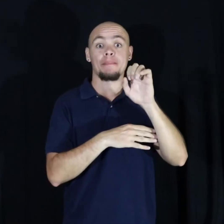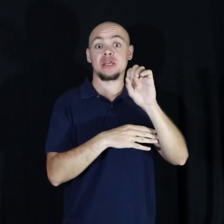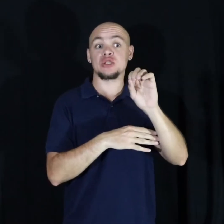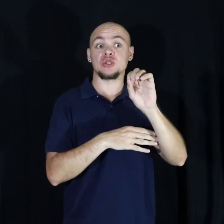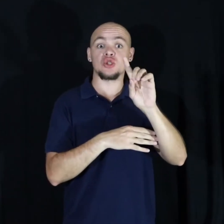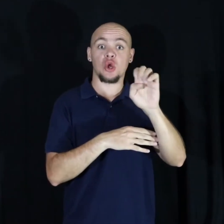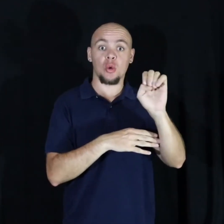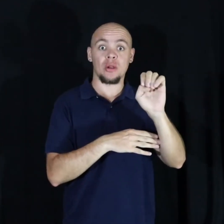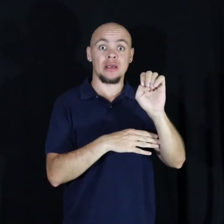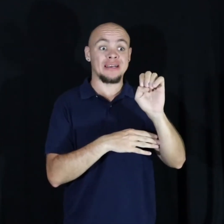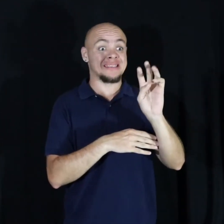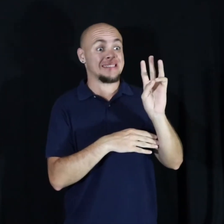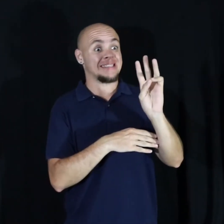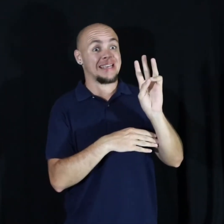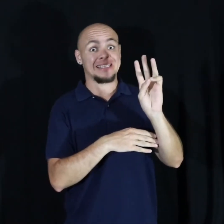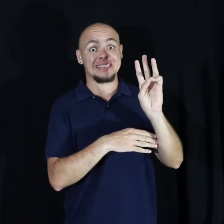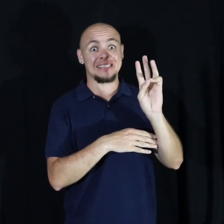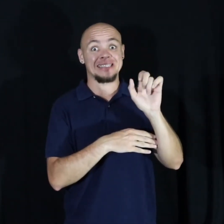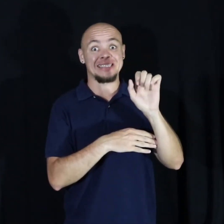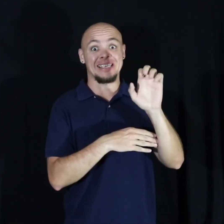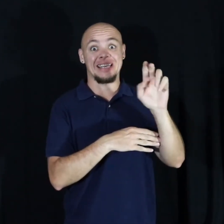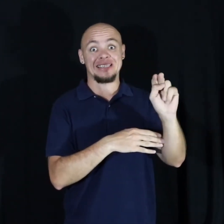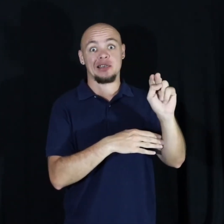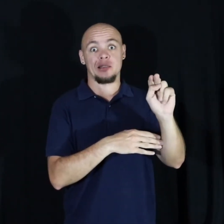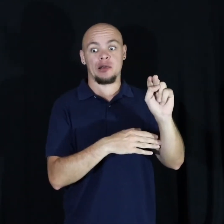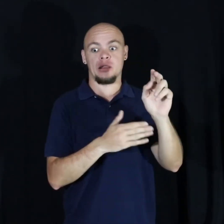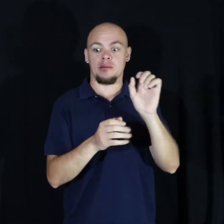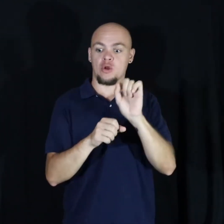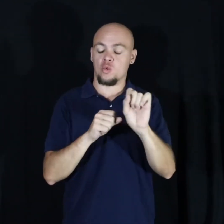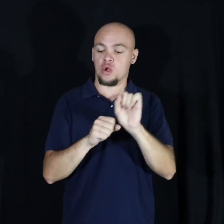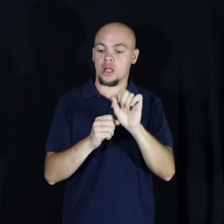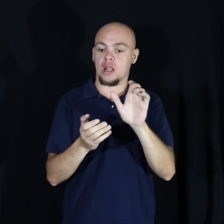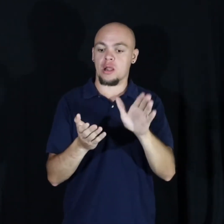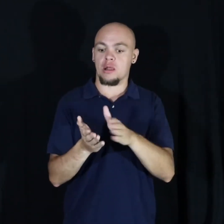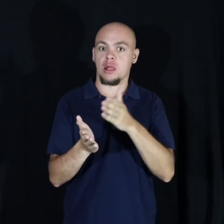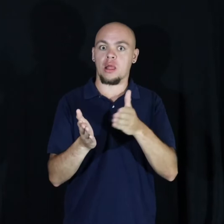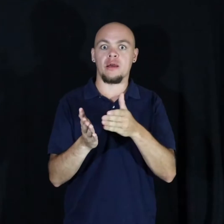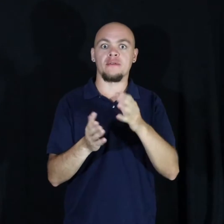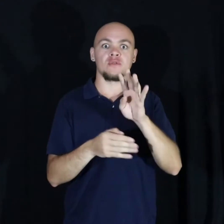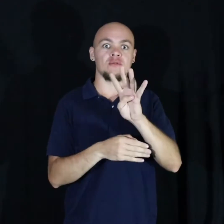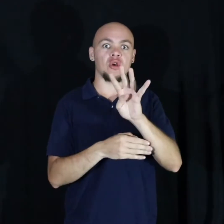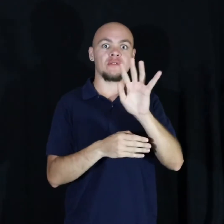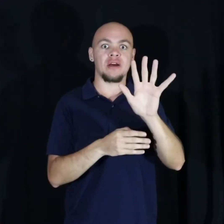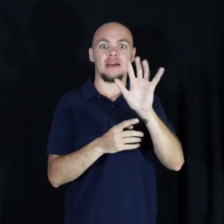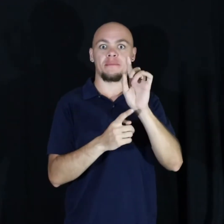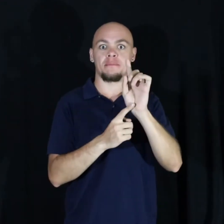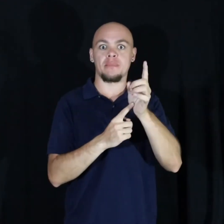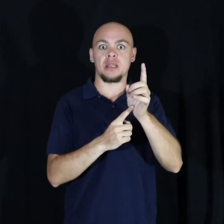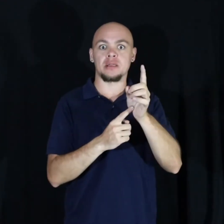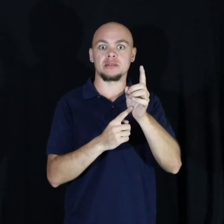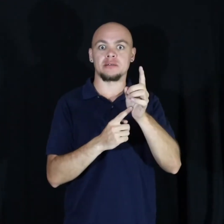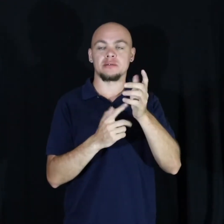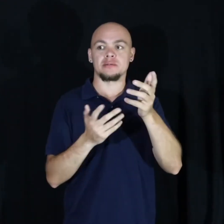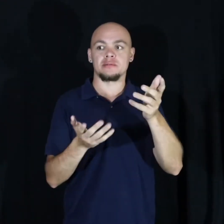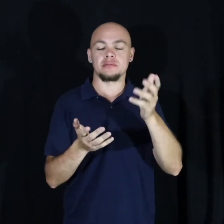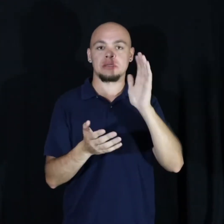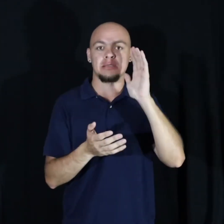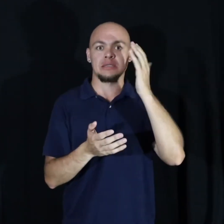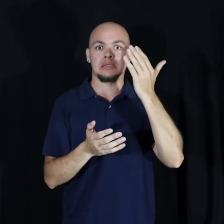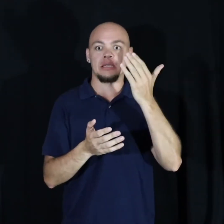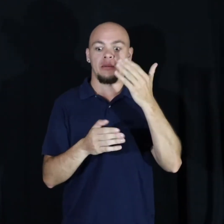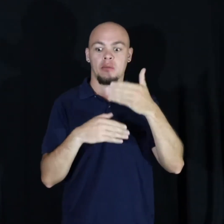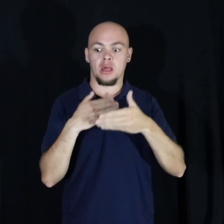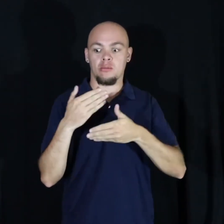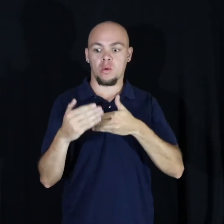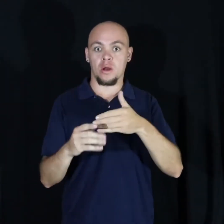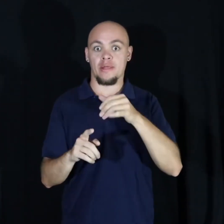Moms, I look back on the laundry pile I've been working on simultaneously for the past 45 minutes. And it seems as if I've made as much progress